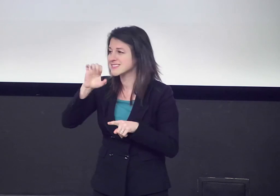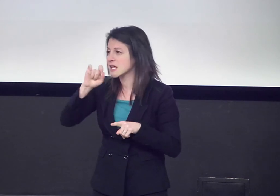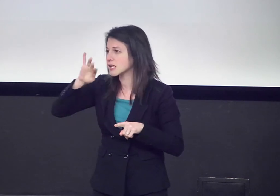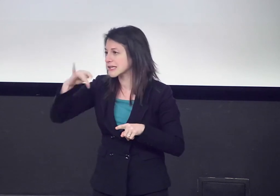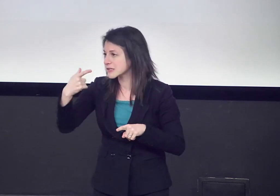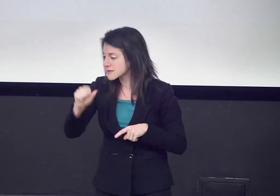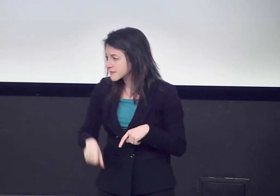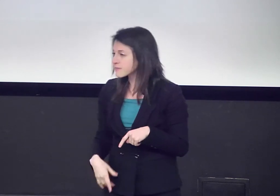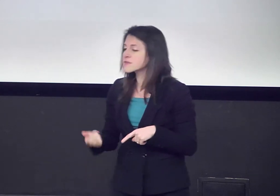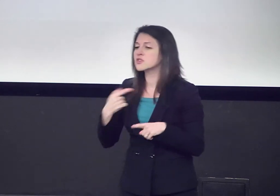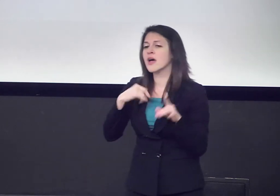researcher.